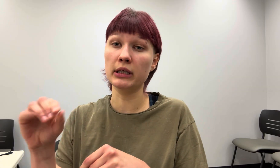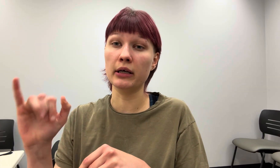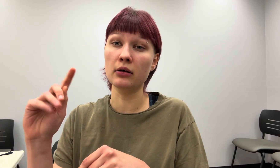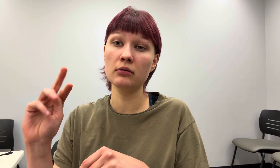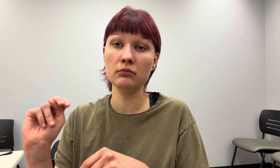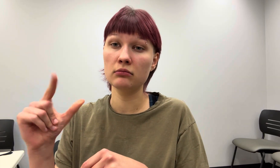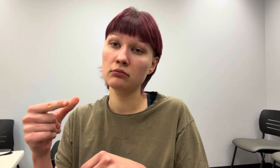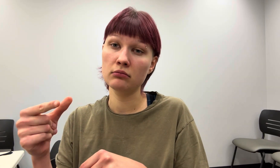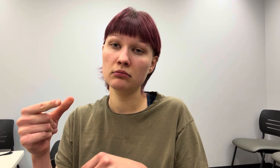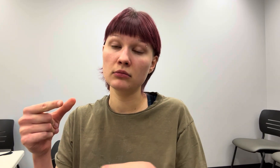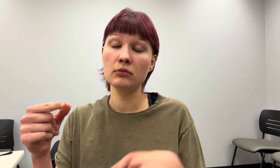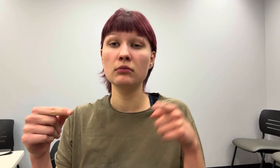oozing,